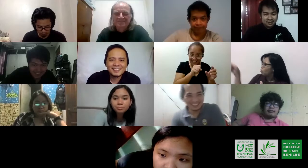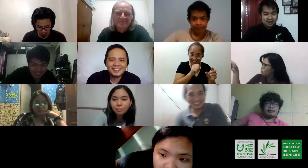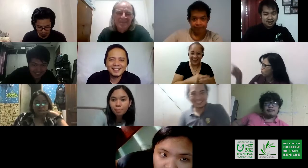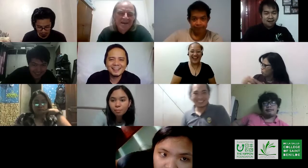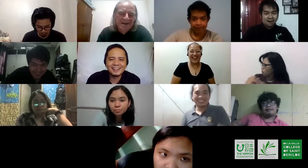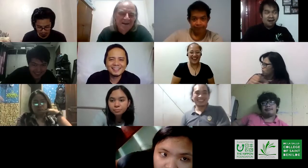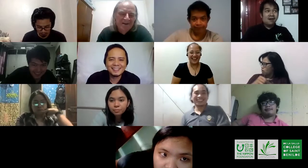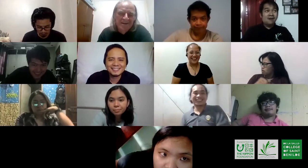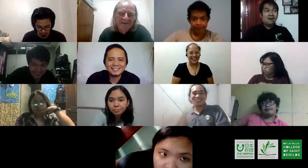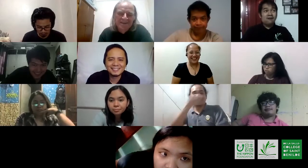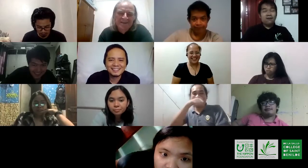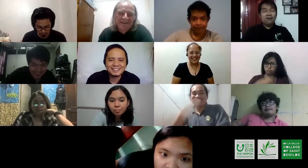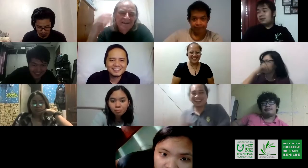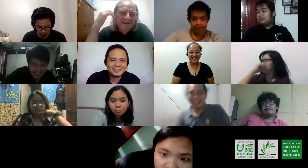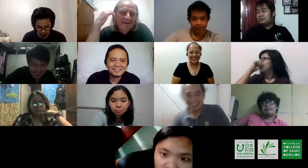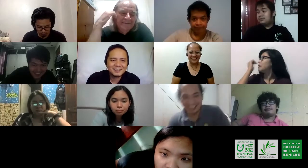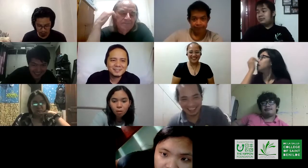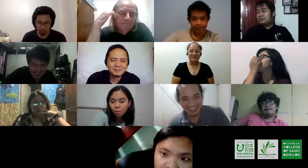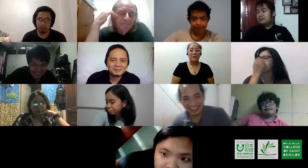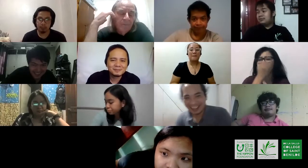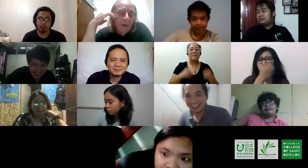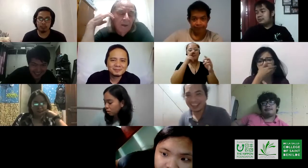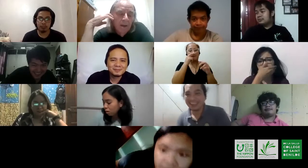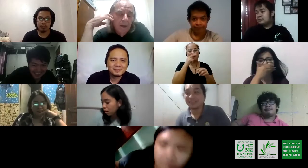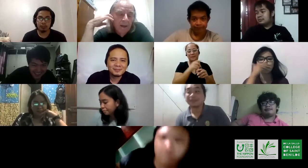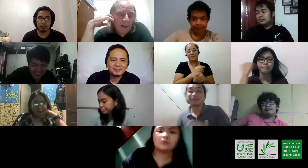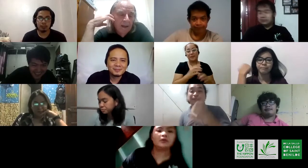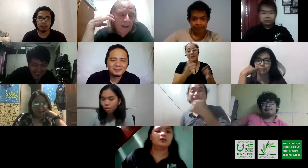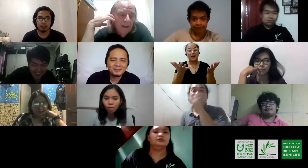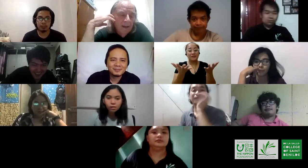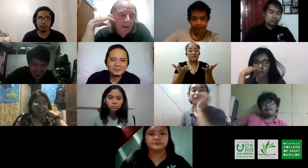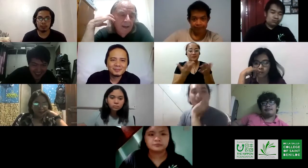Teasing you. Yes, Okay. sir.